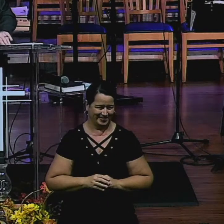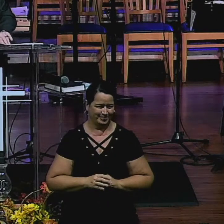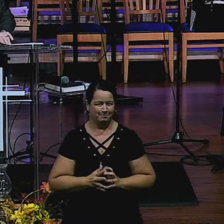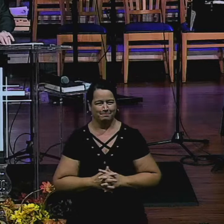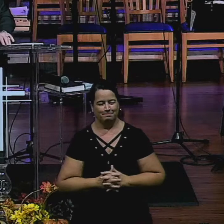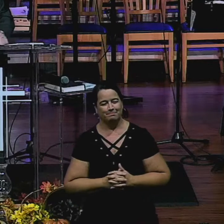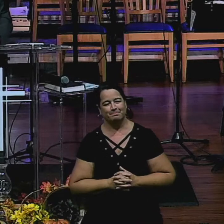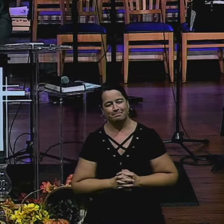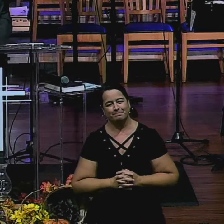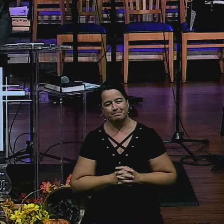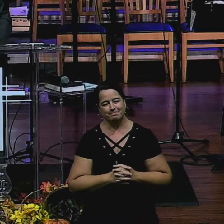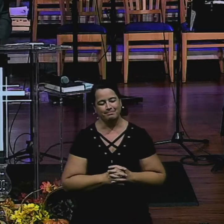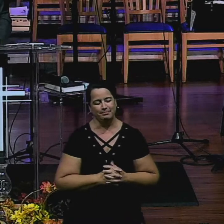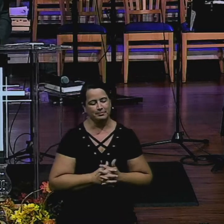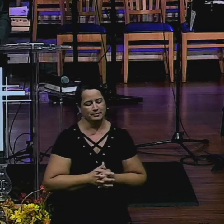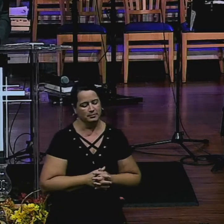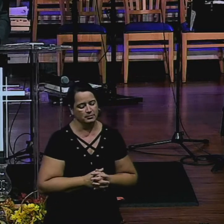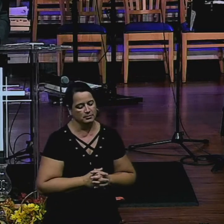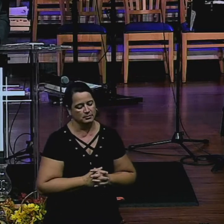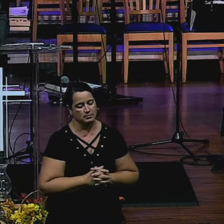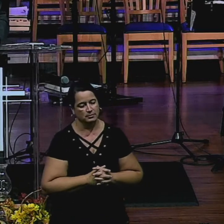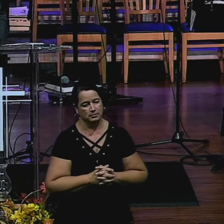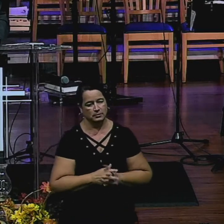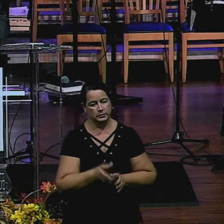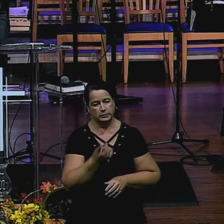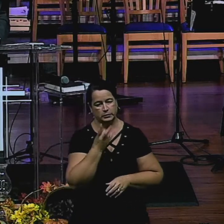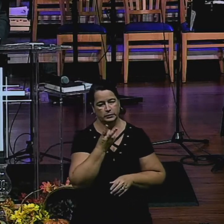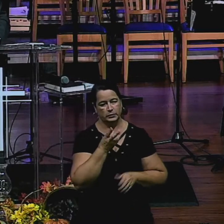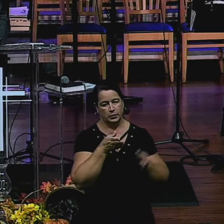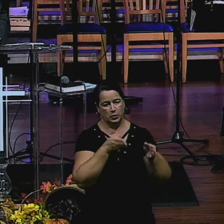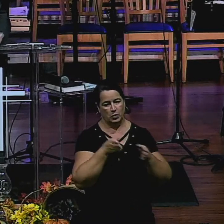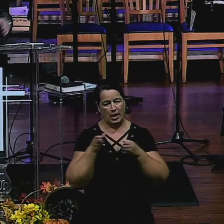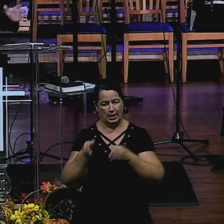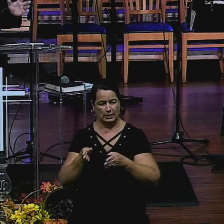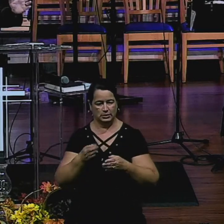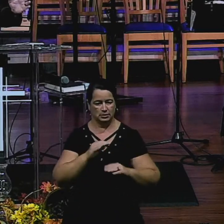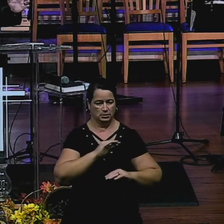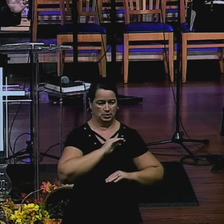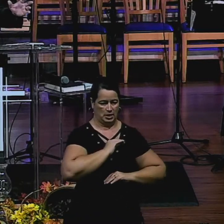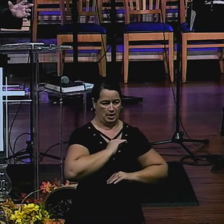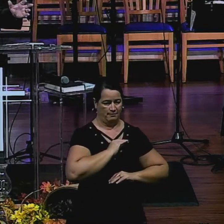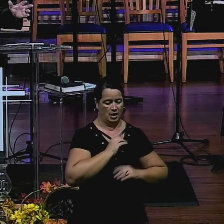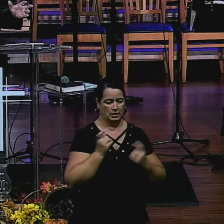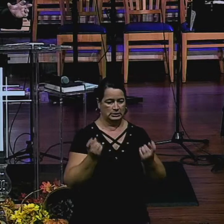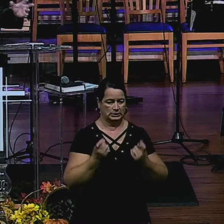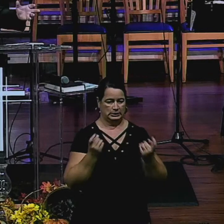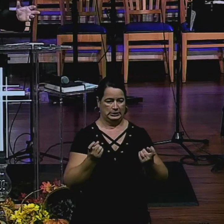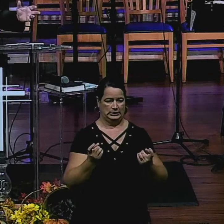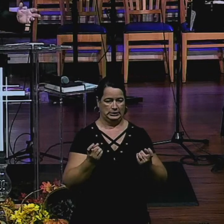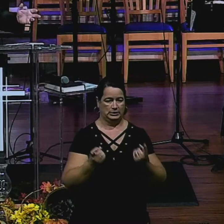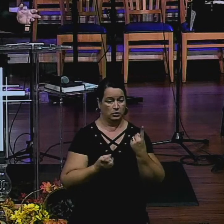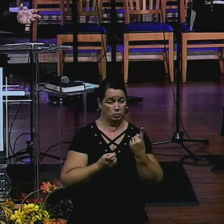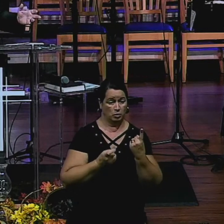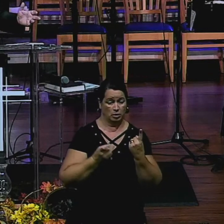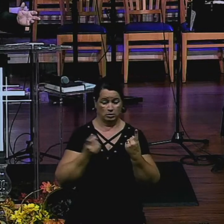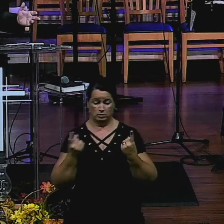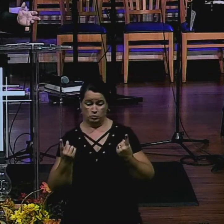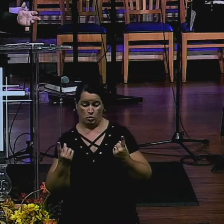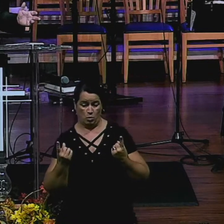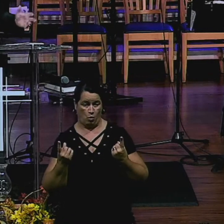the words of John MacArthur. I hinted at this last week. He said, there's only two ways for sin to be satisfied. And you said, well, I thought there was only one way. Well, there's a second